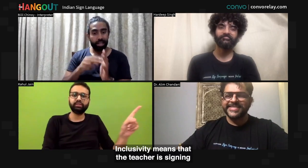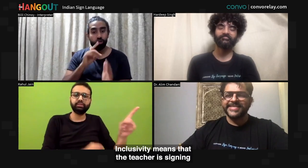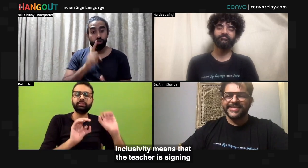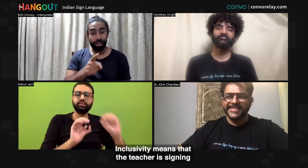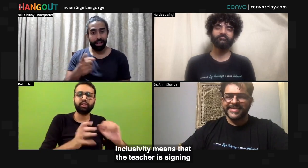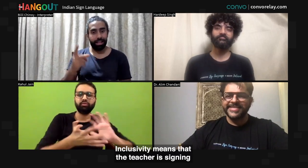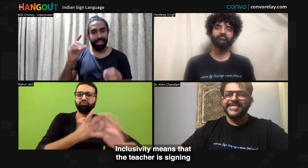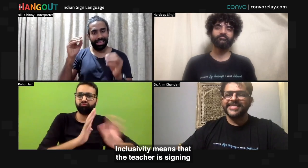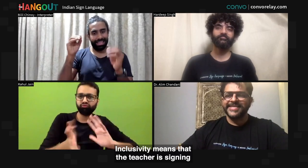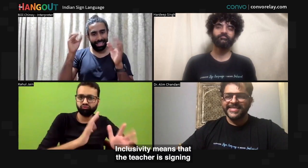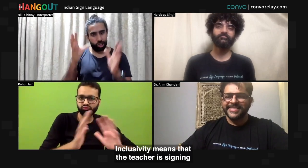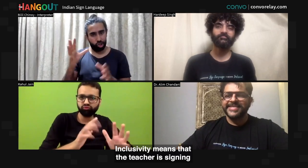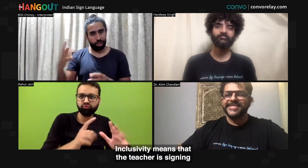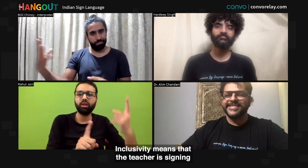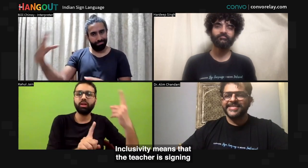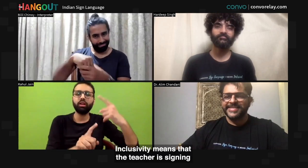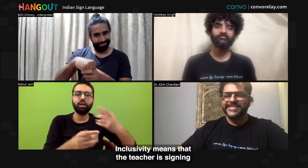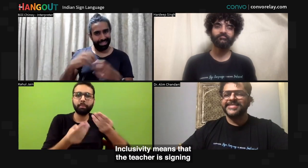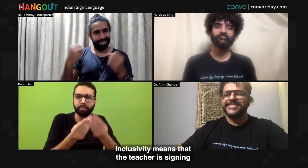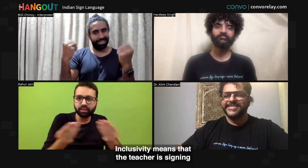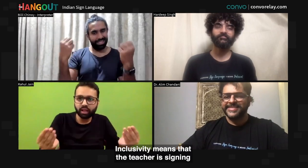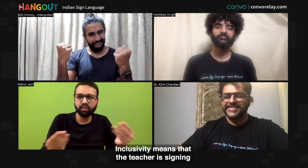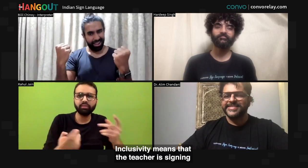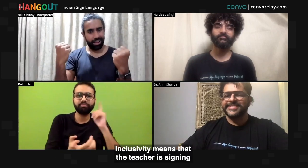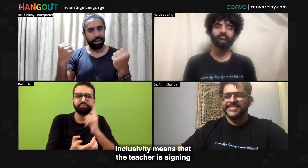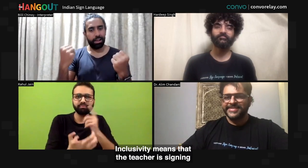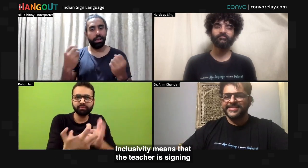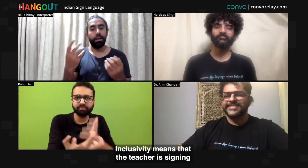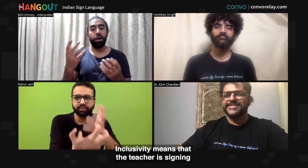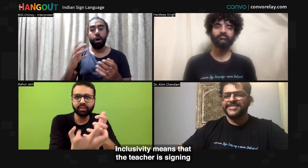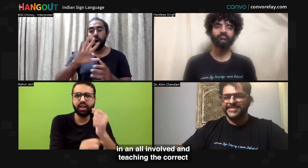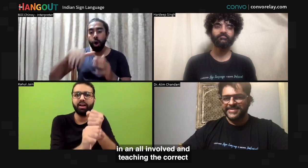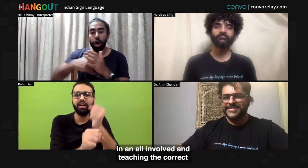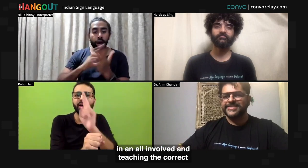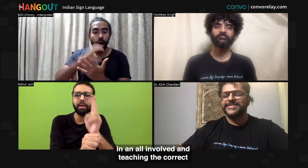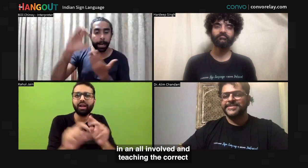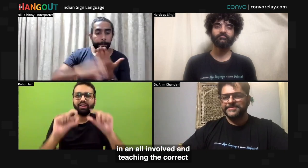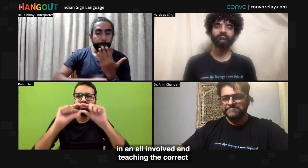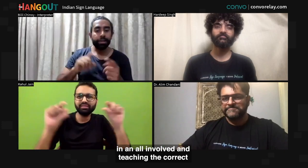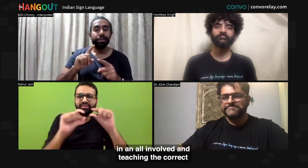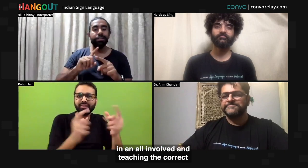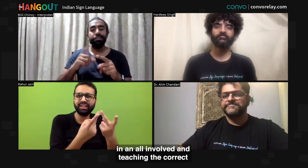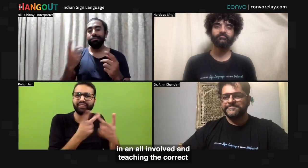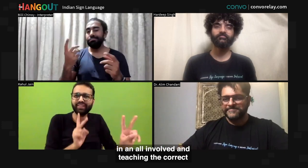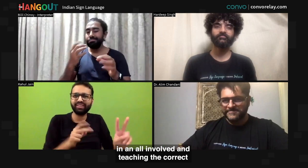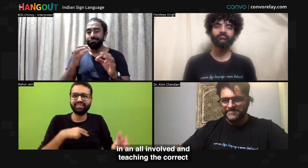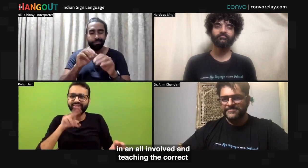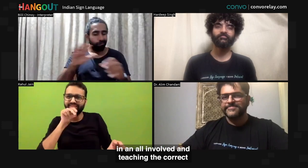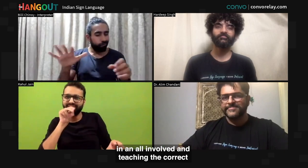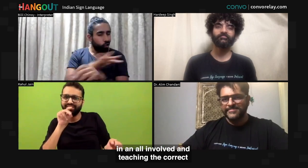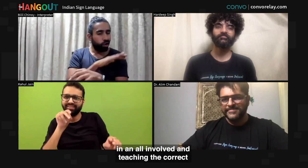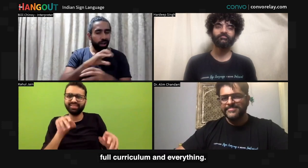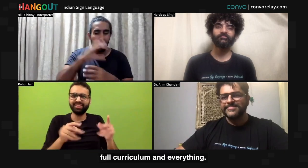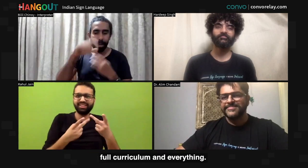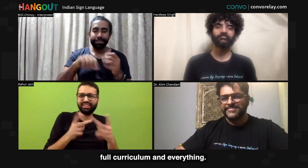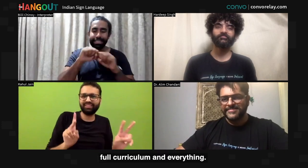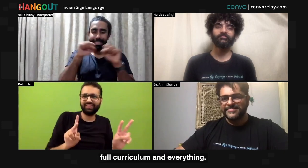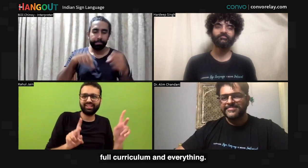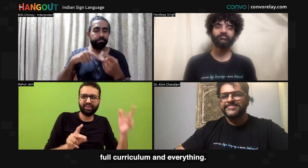Inclusivity means that the teacher is signing and all involved in teaching the curriculum. Full curriculum